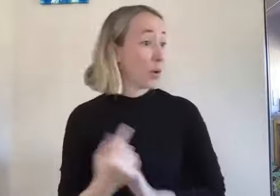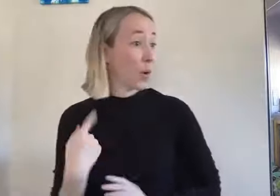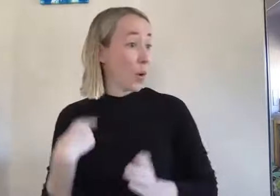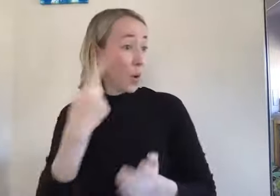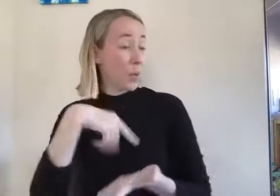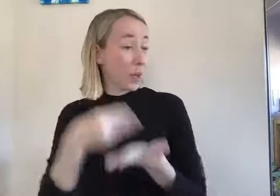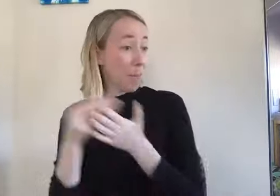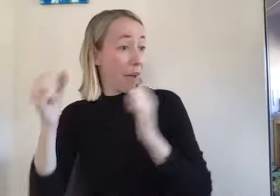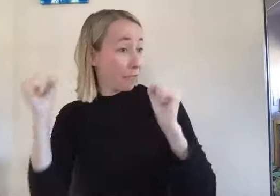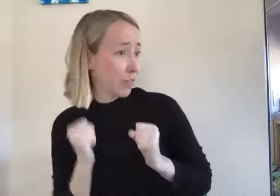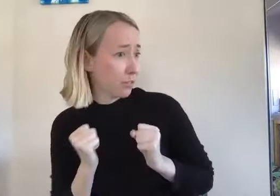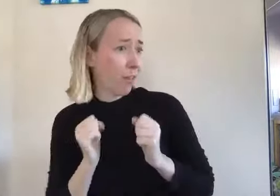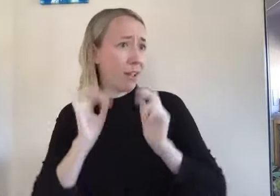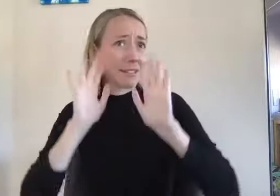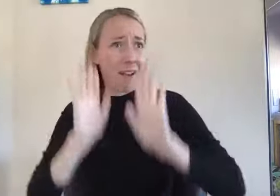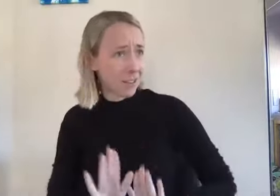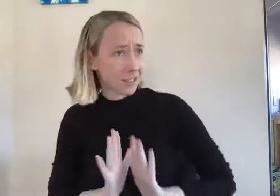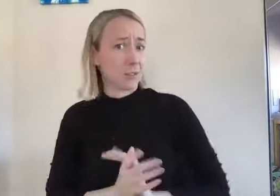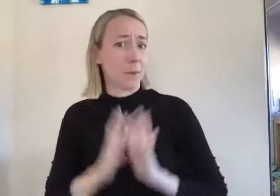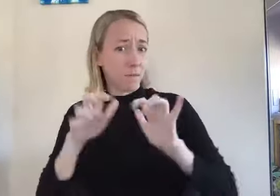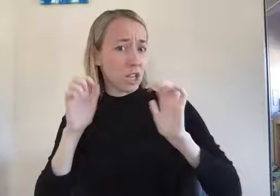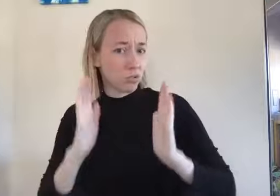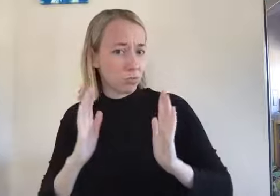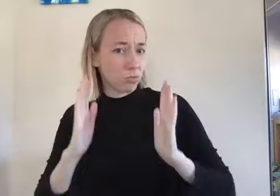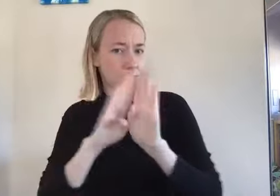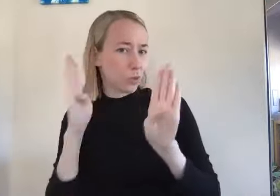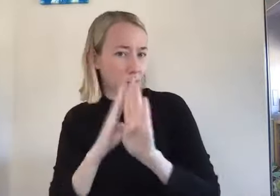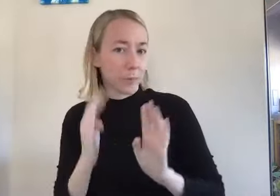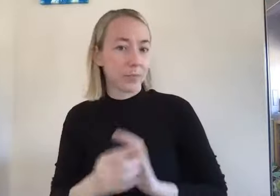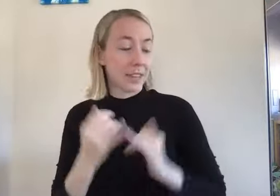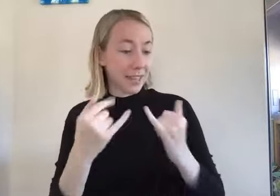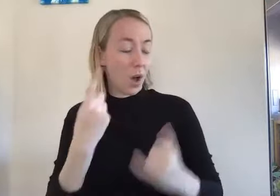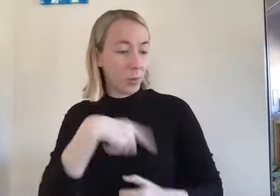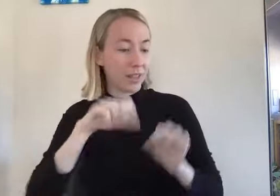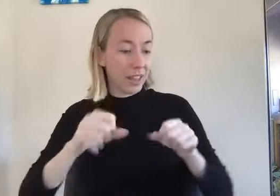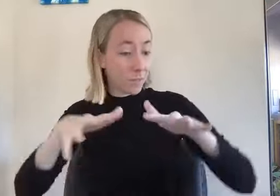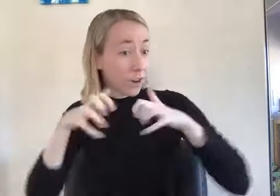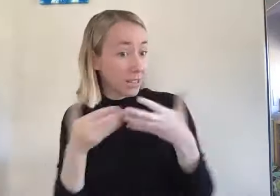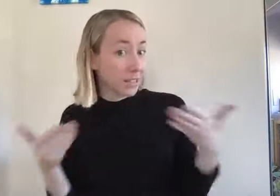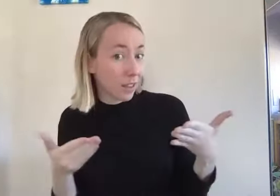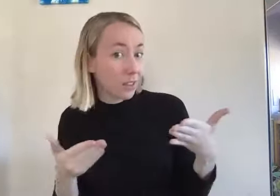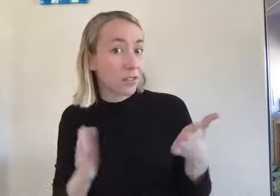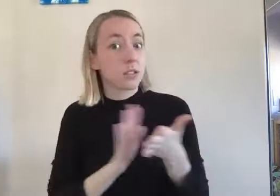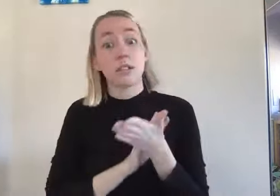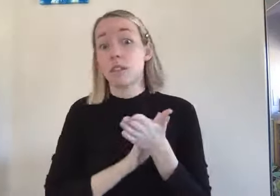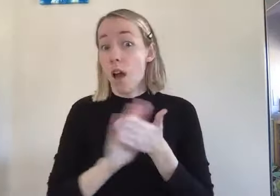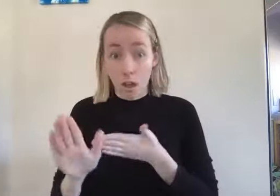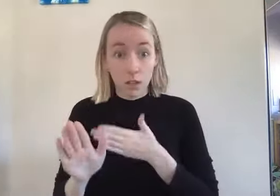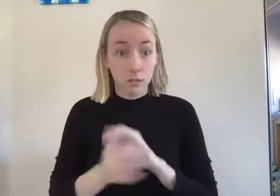said, "We bought a freezer, a really nice freezer with that money that you paid us, and now we're able to keep things frozen, for the guys